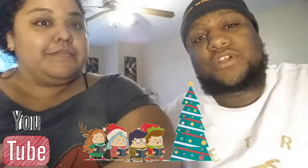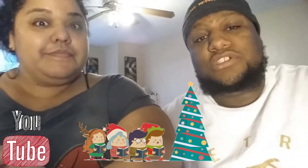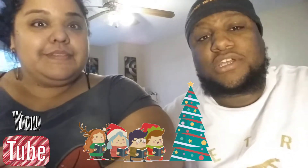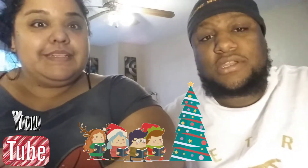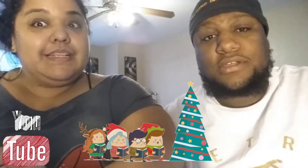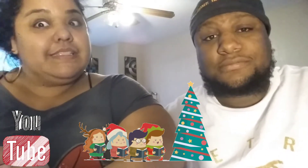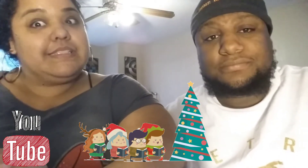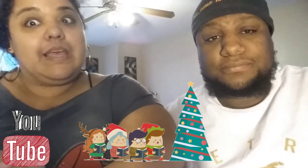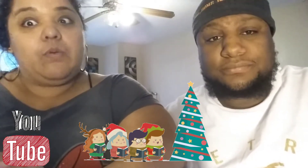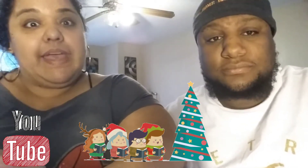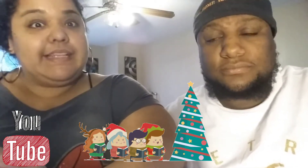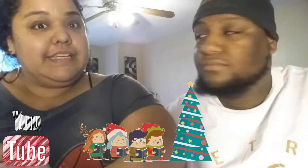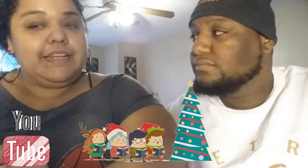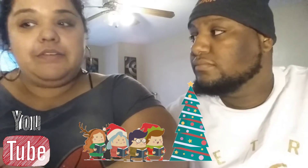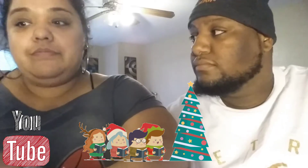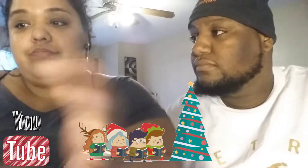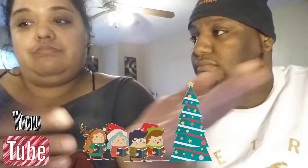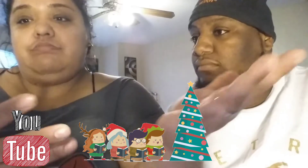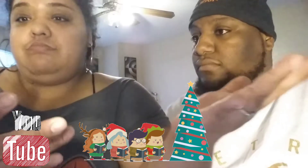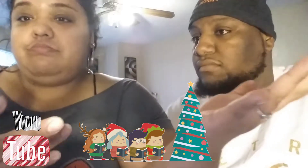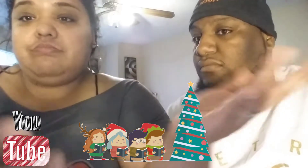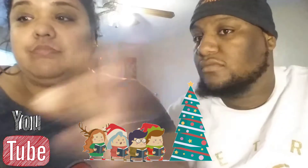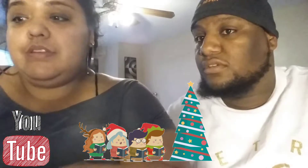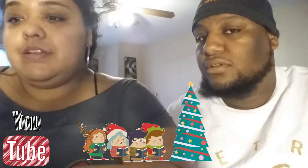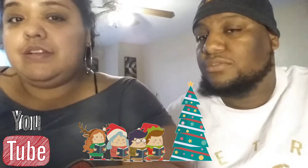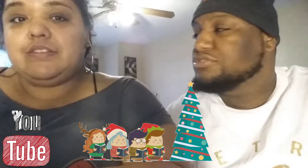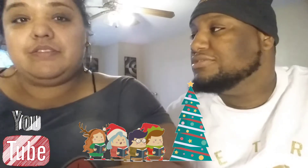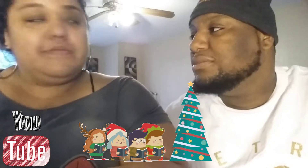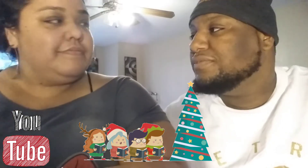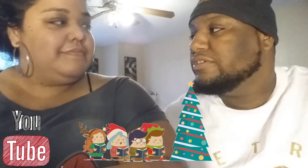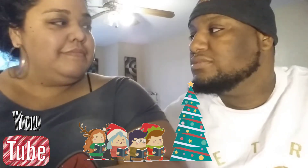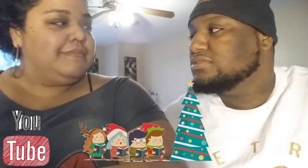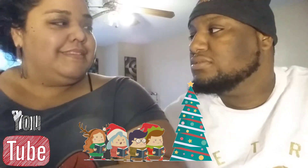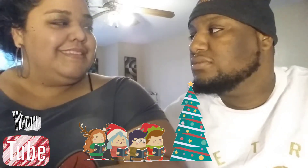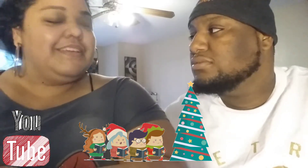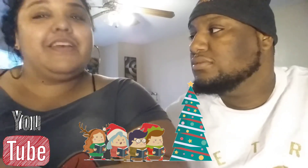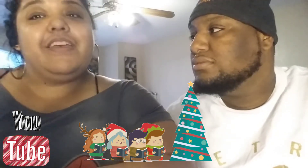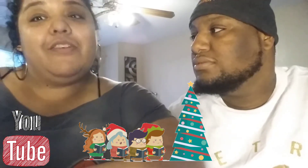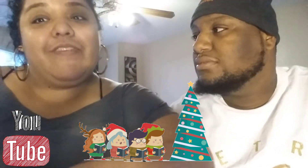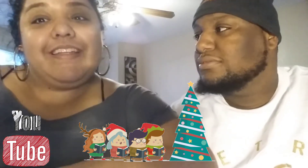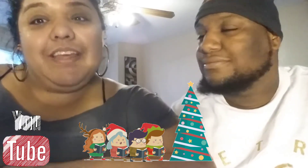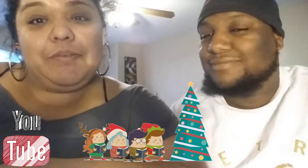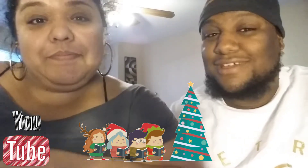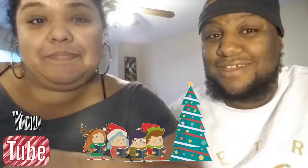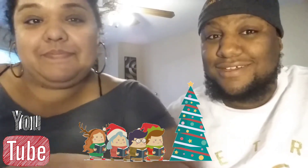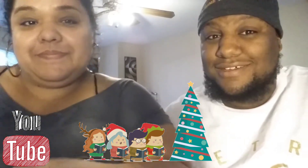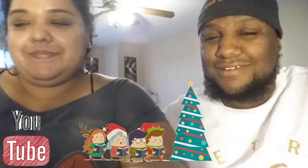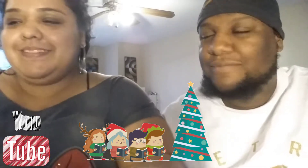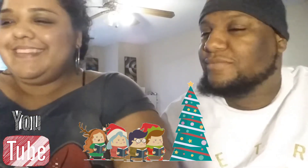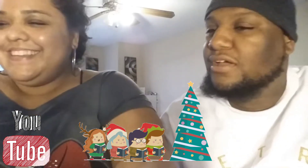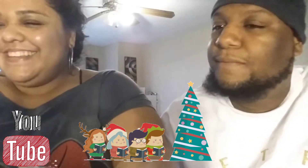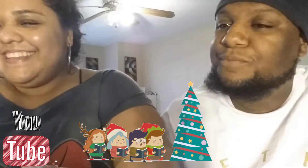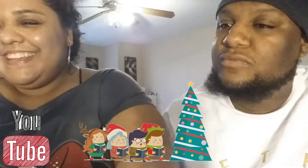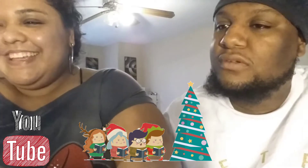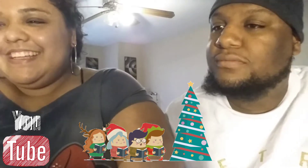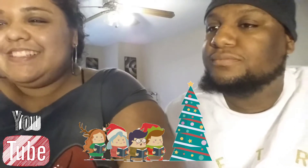For chickadee. Like, what, 18 now? What you give me for Christmas? You'll find out. Alright.